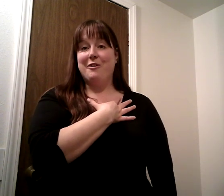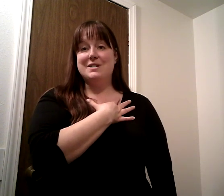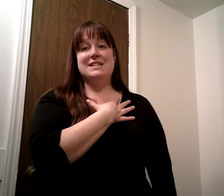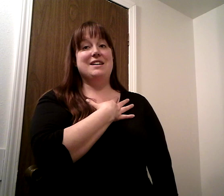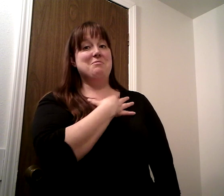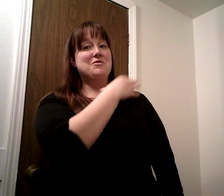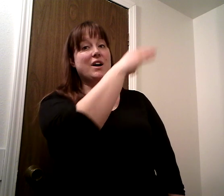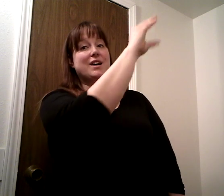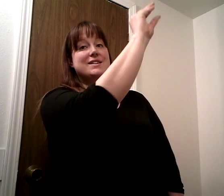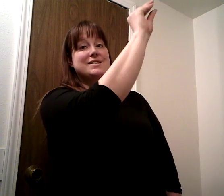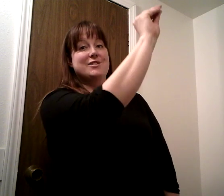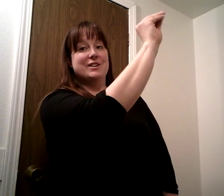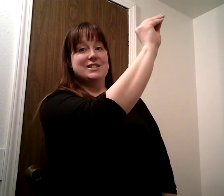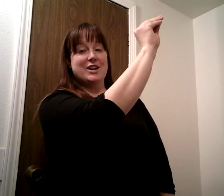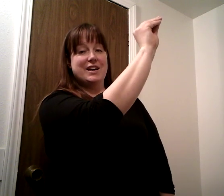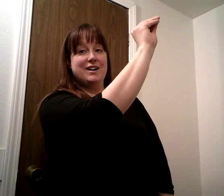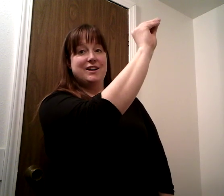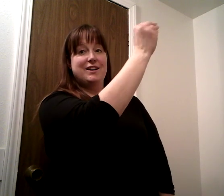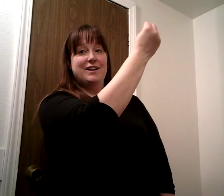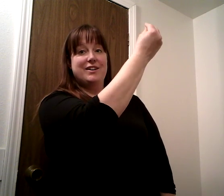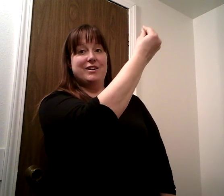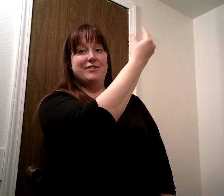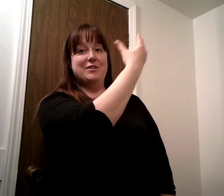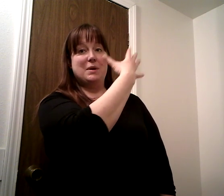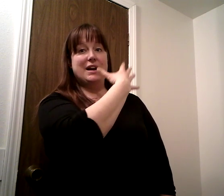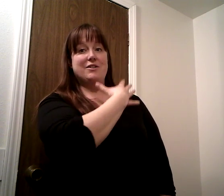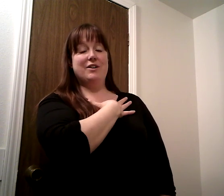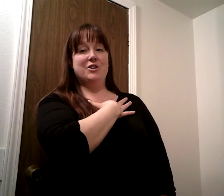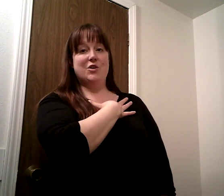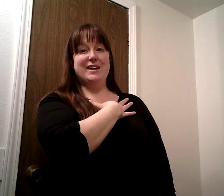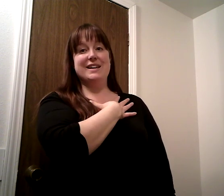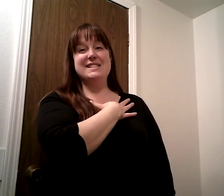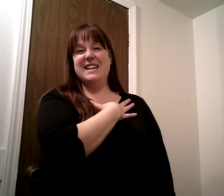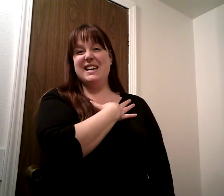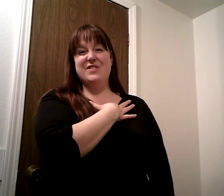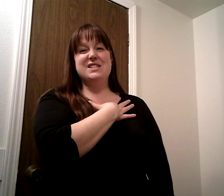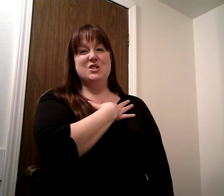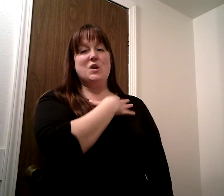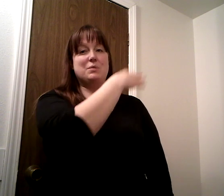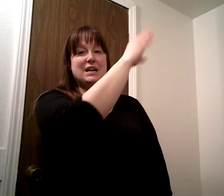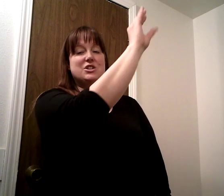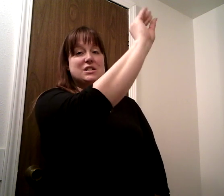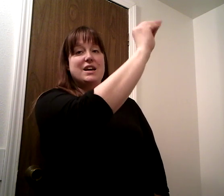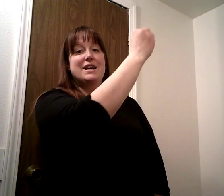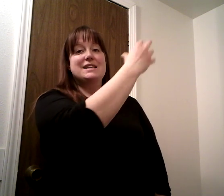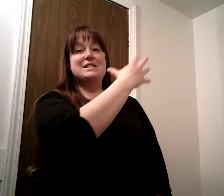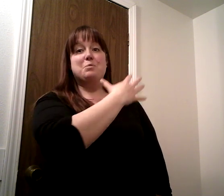there wasn't a light before. So we're going to start here. We're going to flip our hand around and go like this. And again, if this is too complicated, just